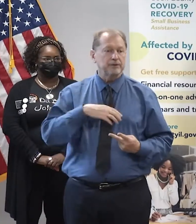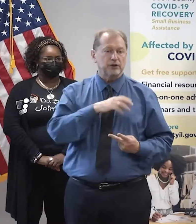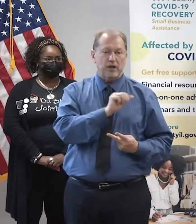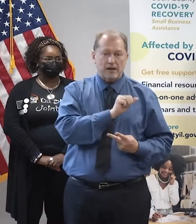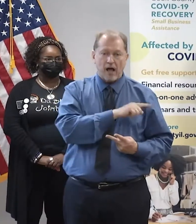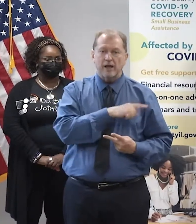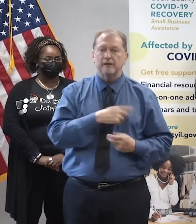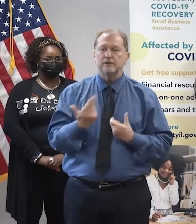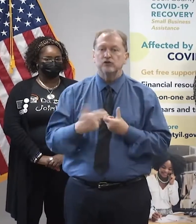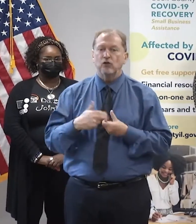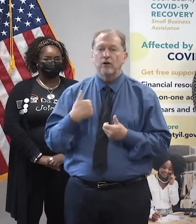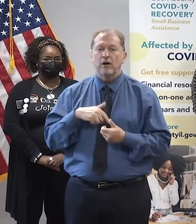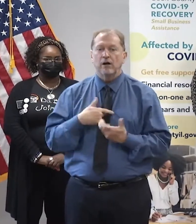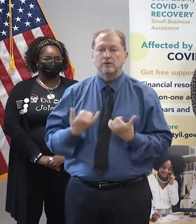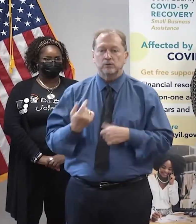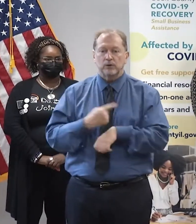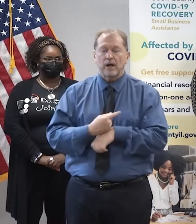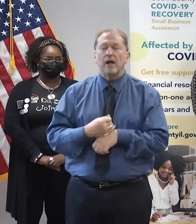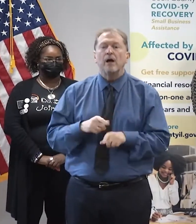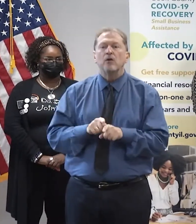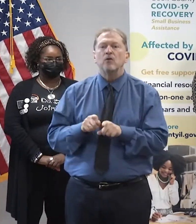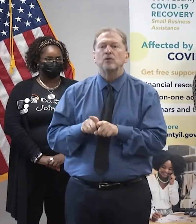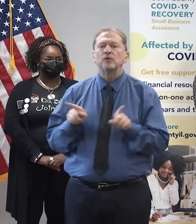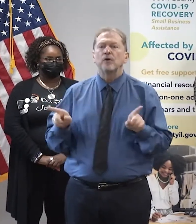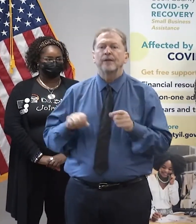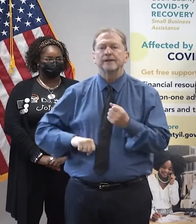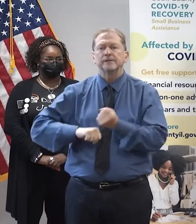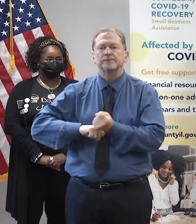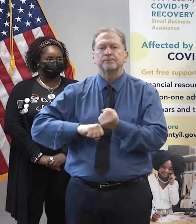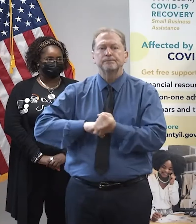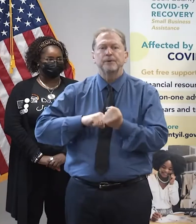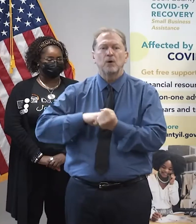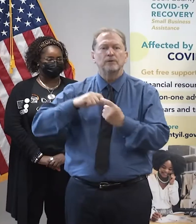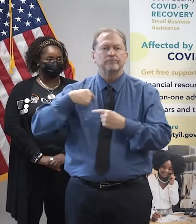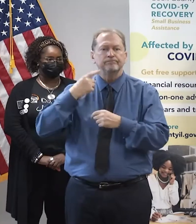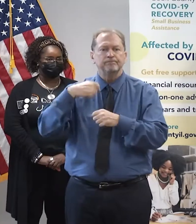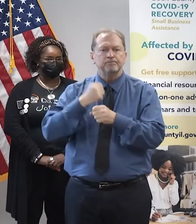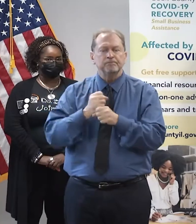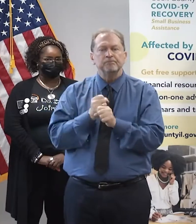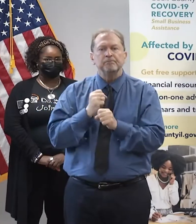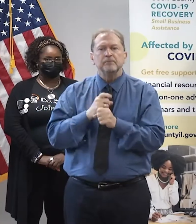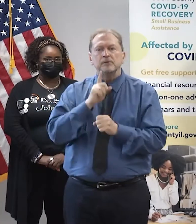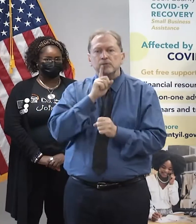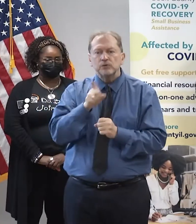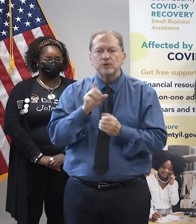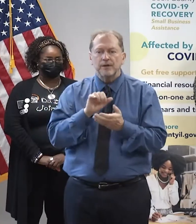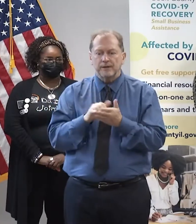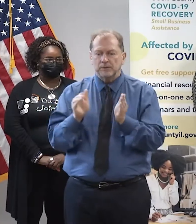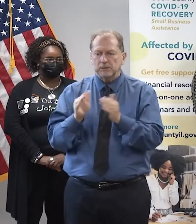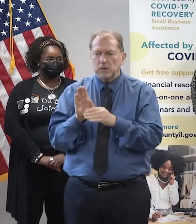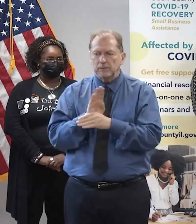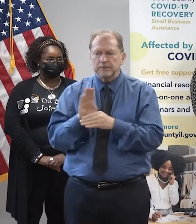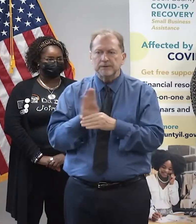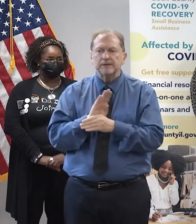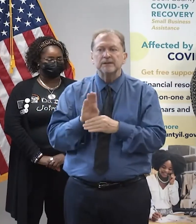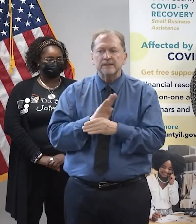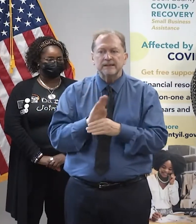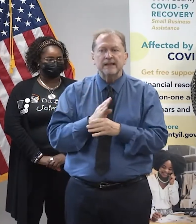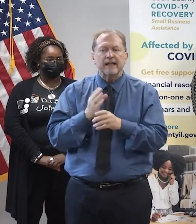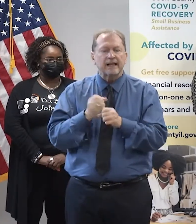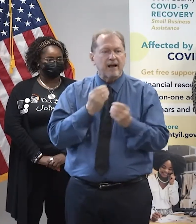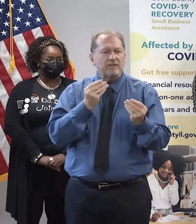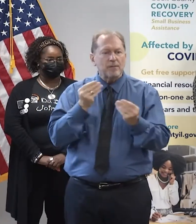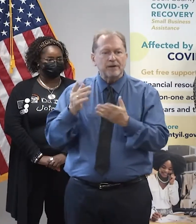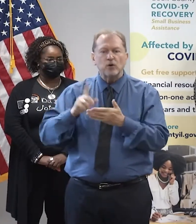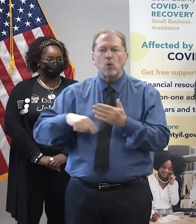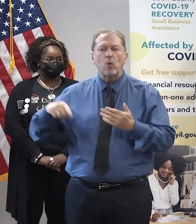today, but also for being strong supporters over this past year and making sure that small businesses get information